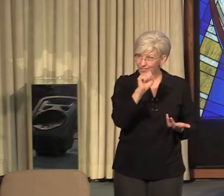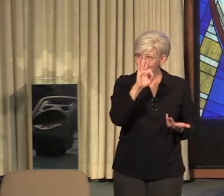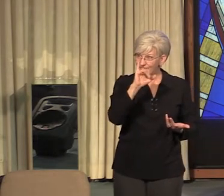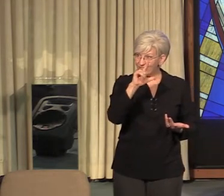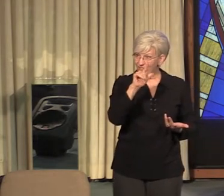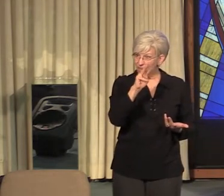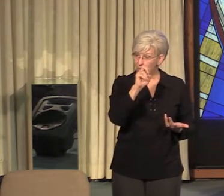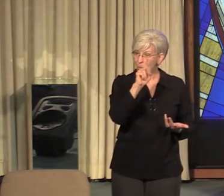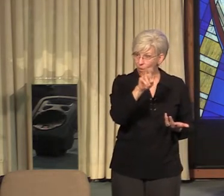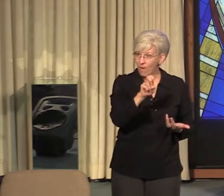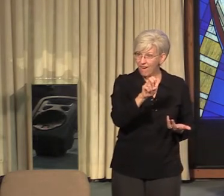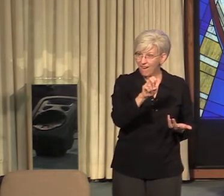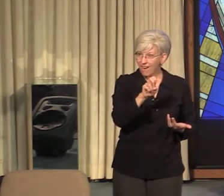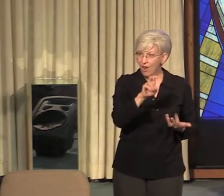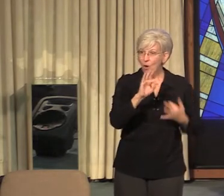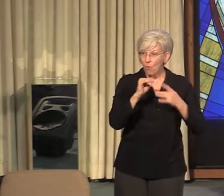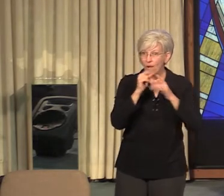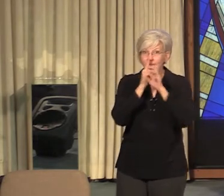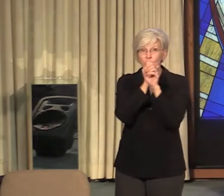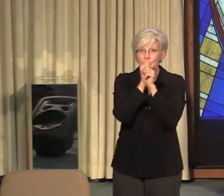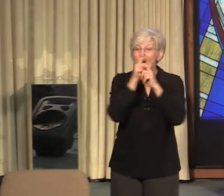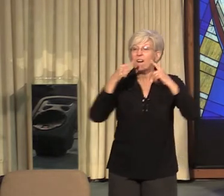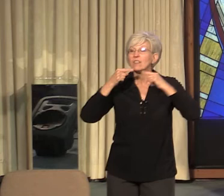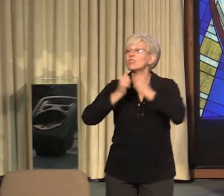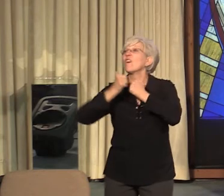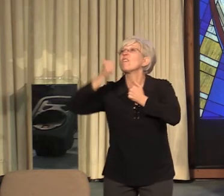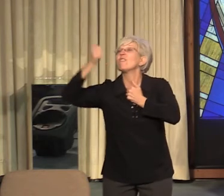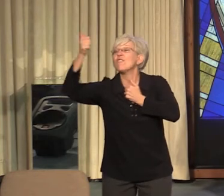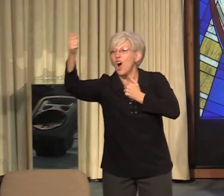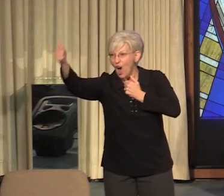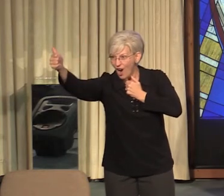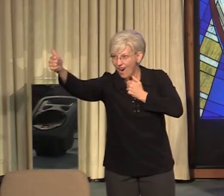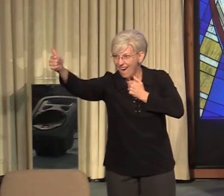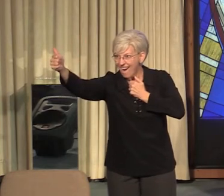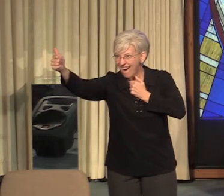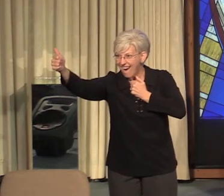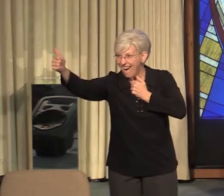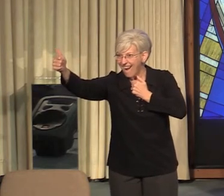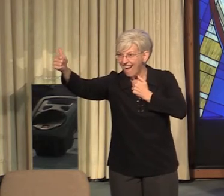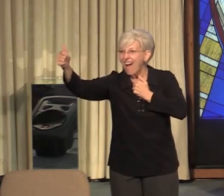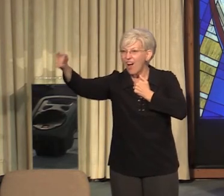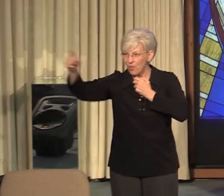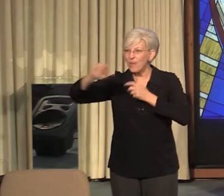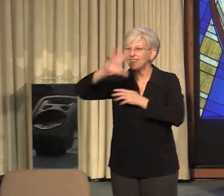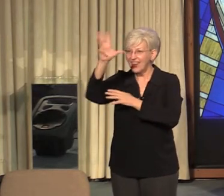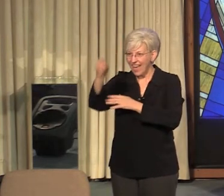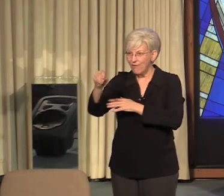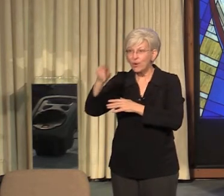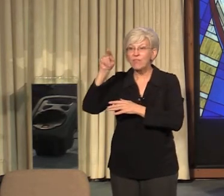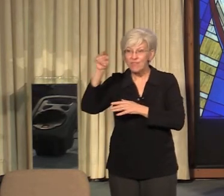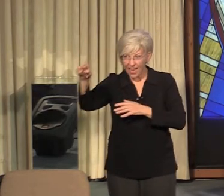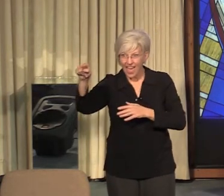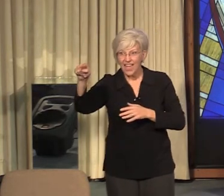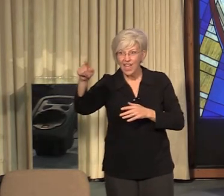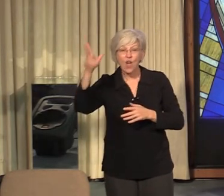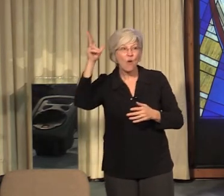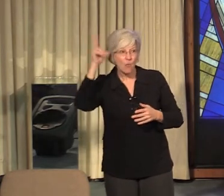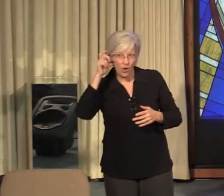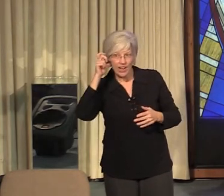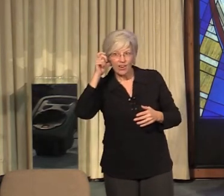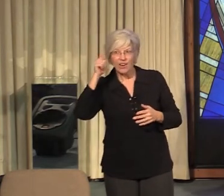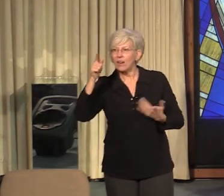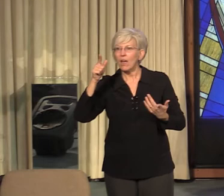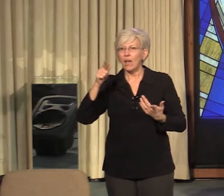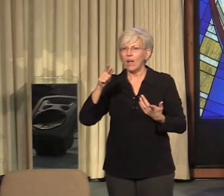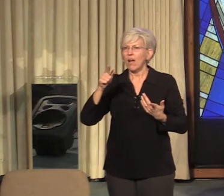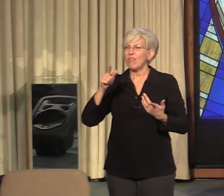the FCC thought he was using off the atmosphere, and they were receiving his signals a continent